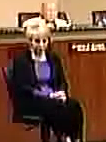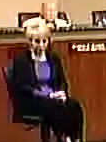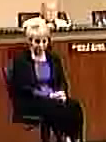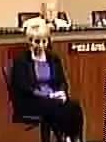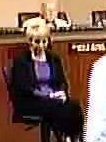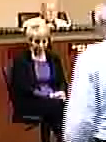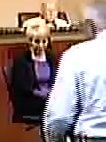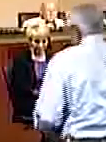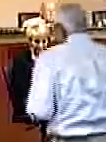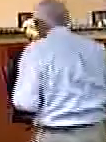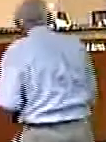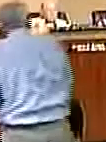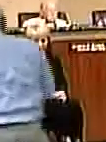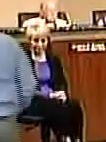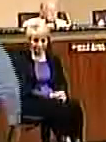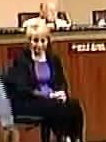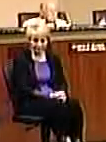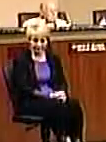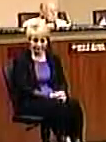Mr. Chairman?